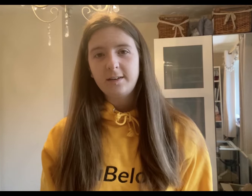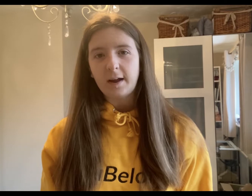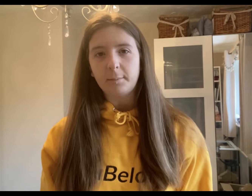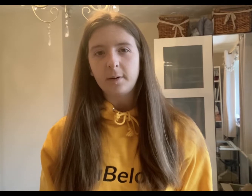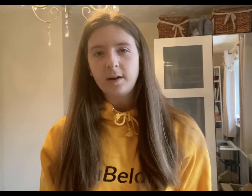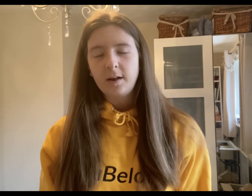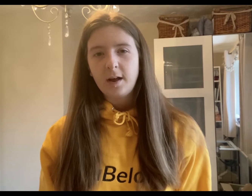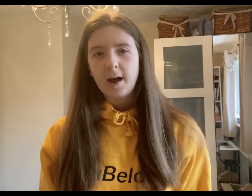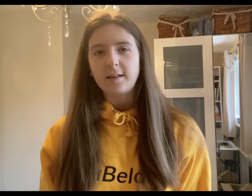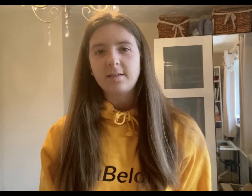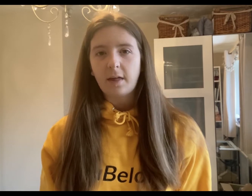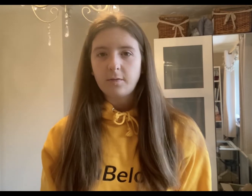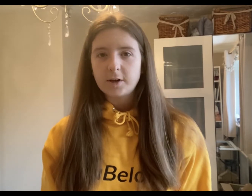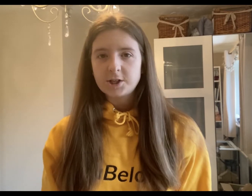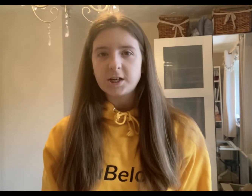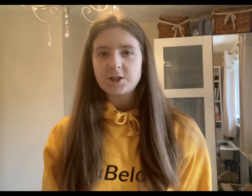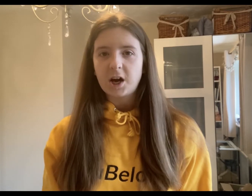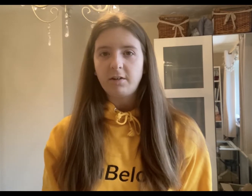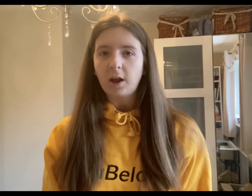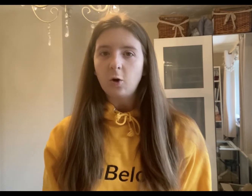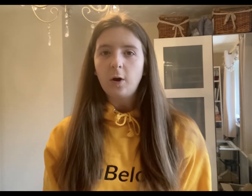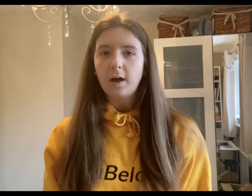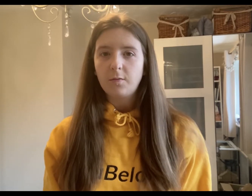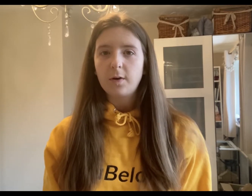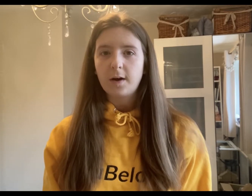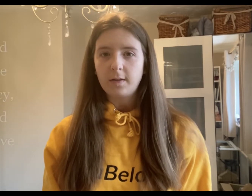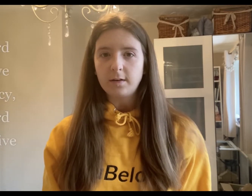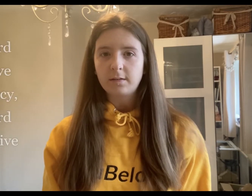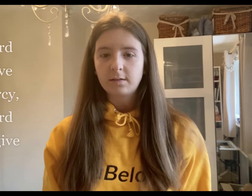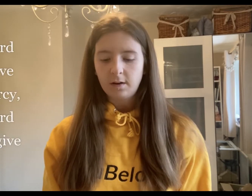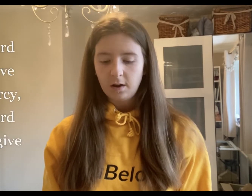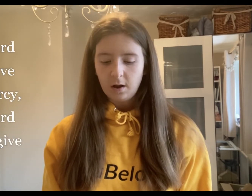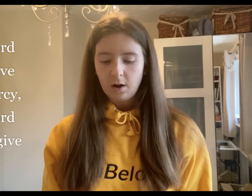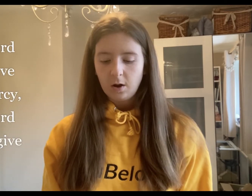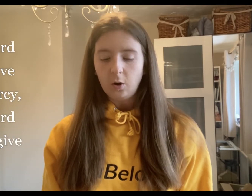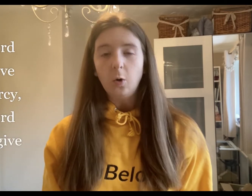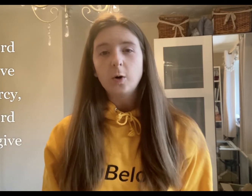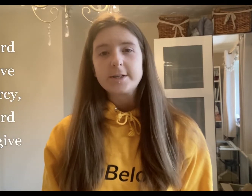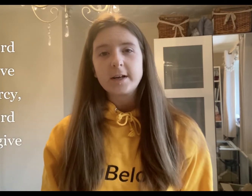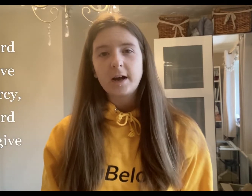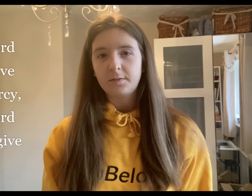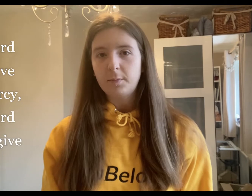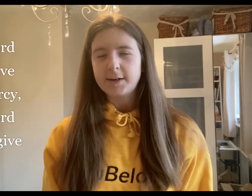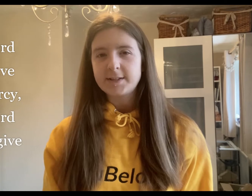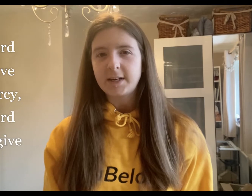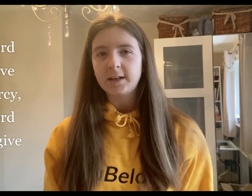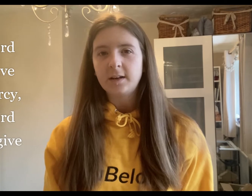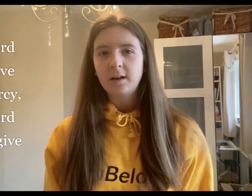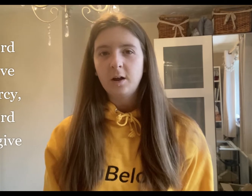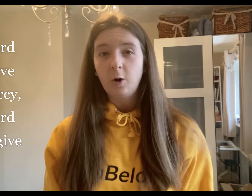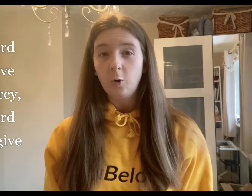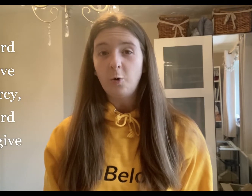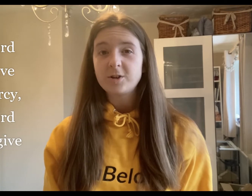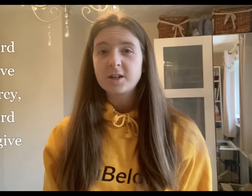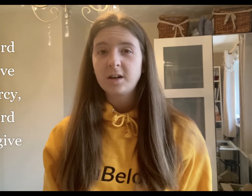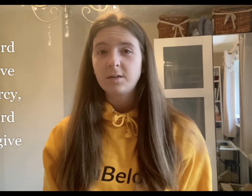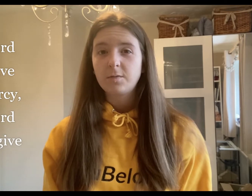condemn, and selfish in sharing your love with others, Lord, have mercy. Lord,